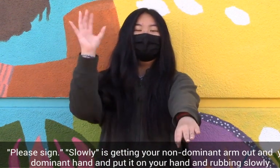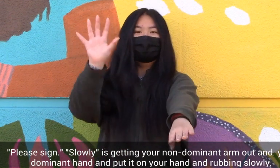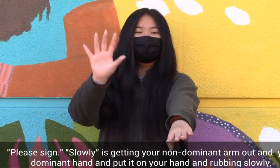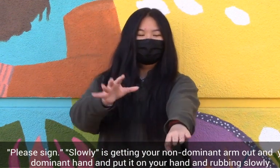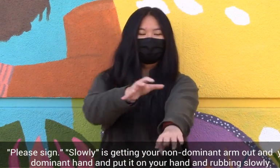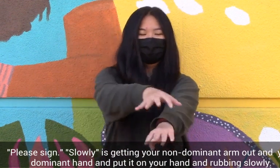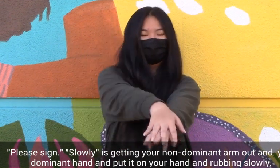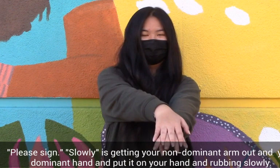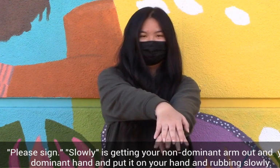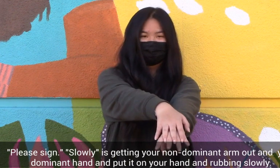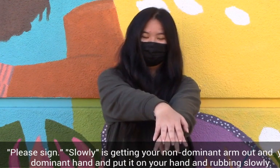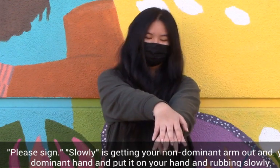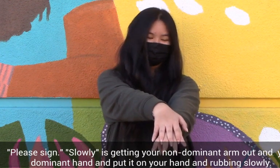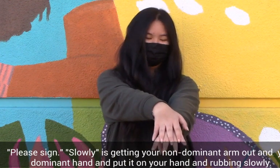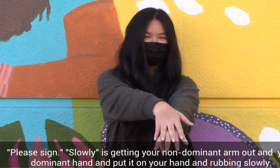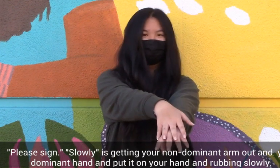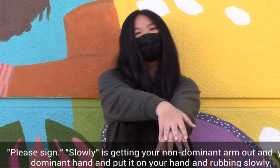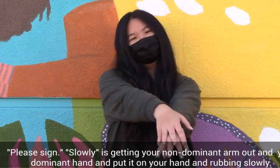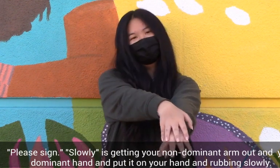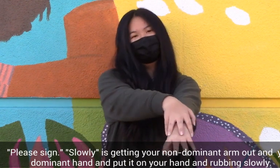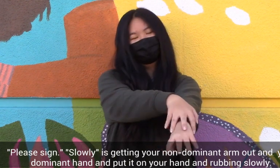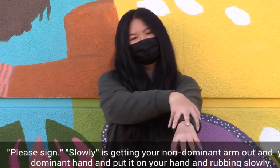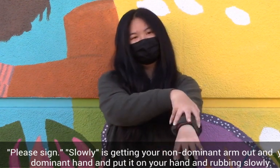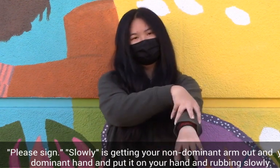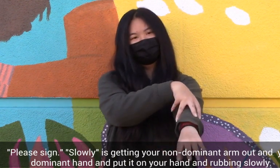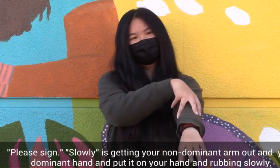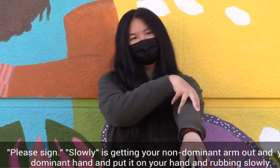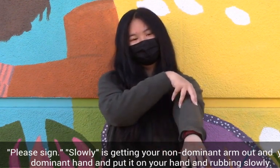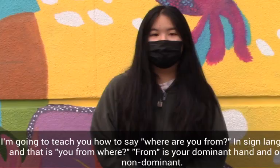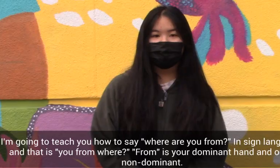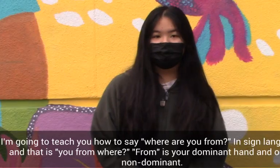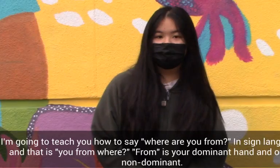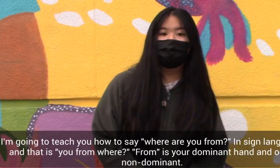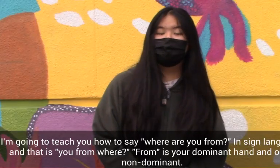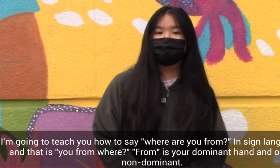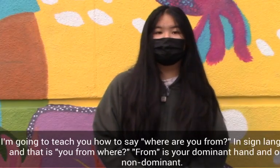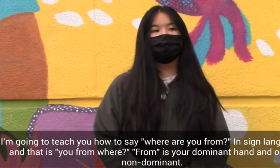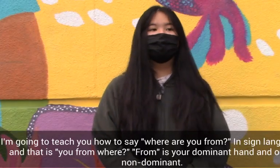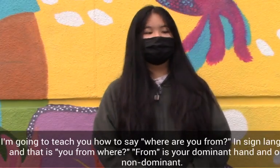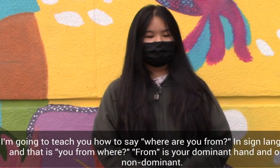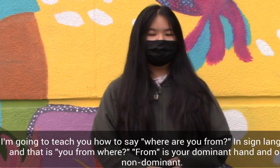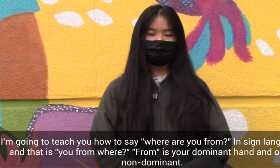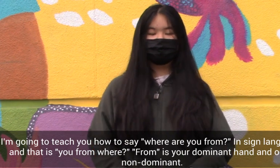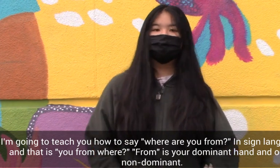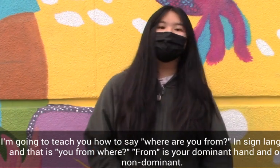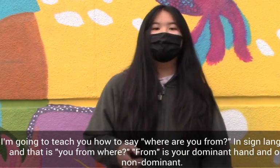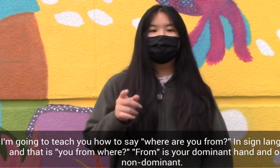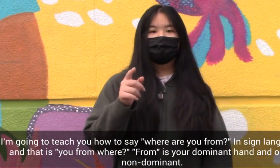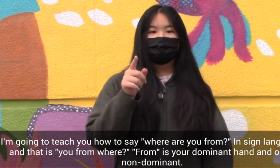dominant hand and put it on your hand and then move up slowly. Where are you from in sign language? And that is